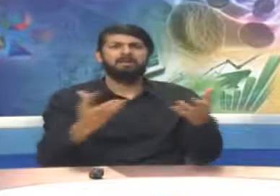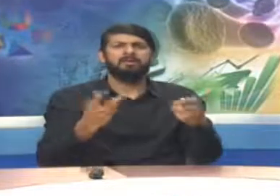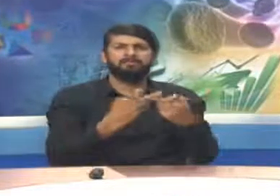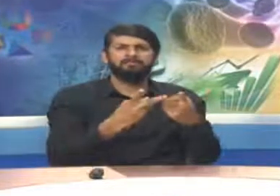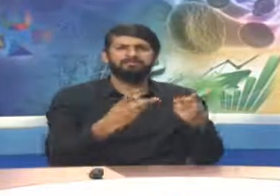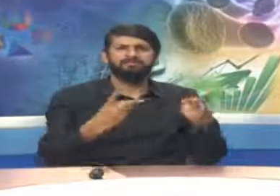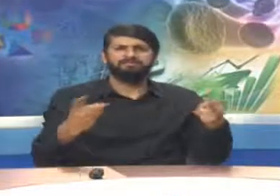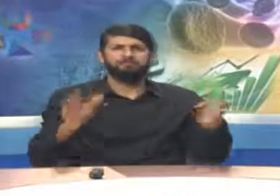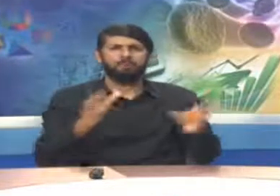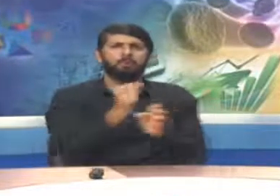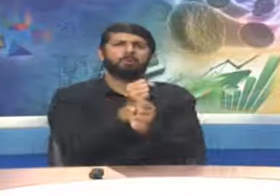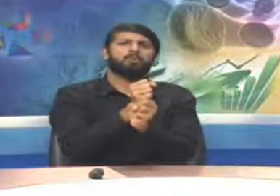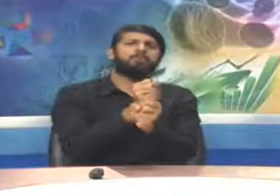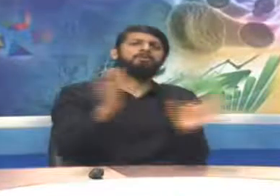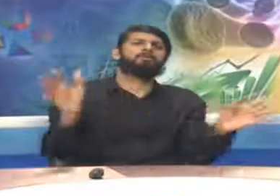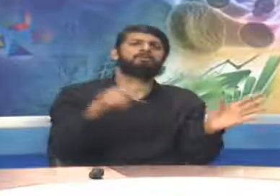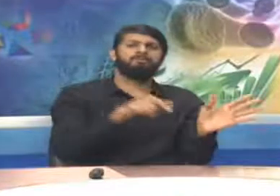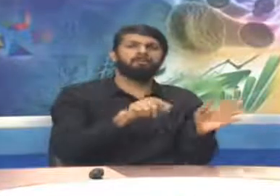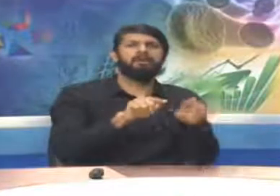The first point is